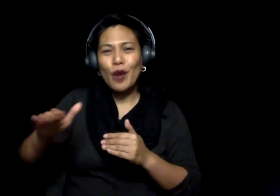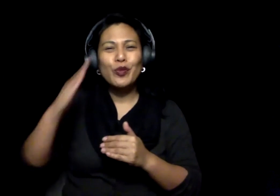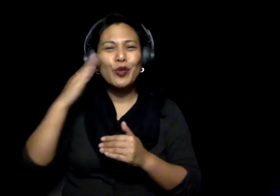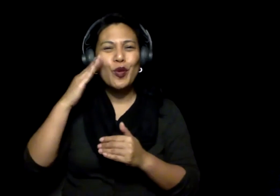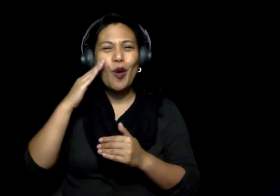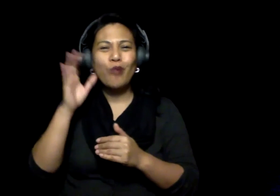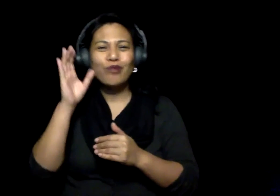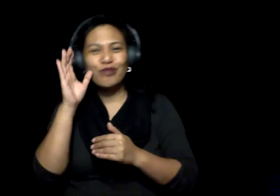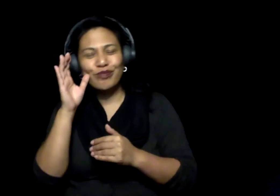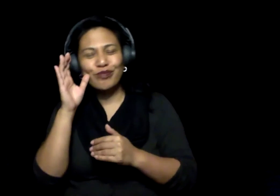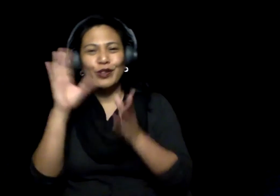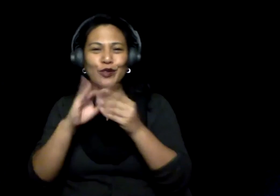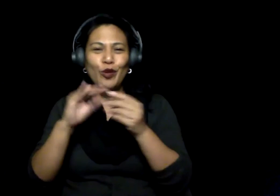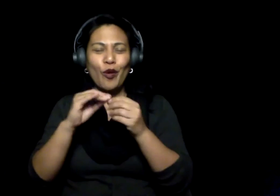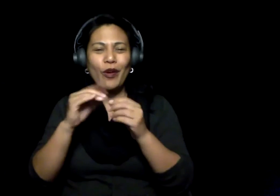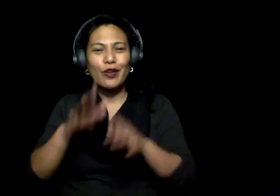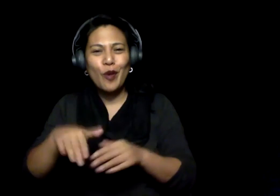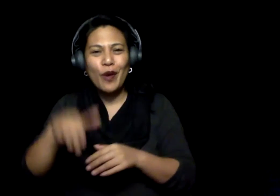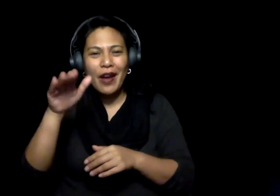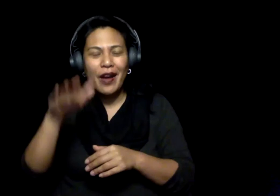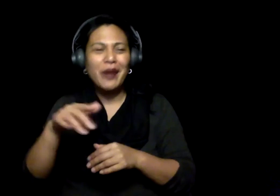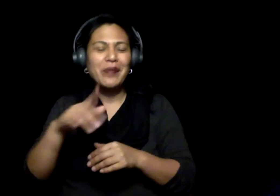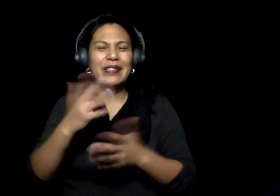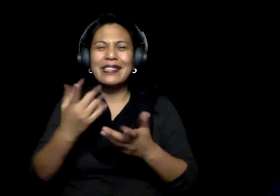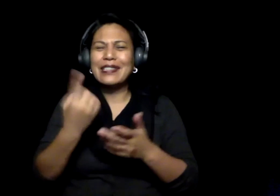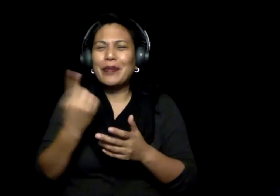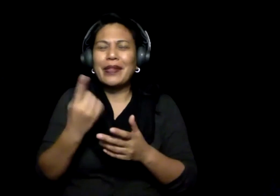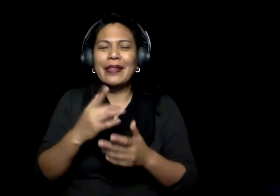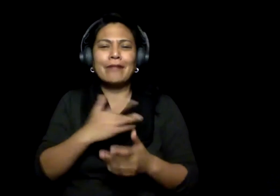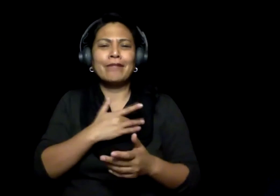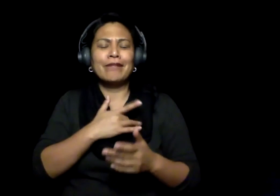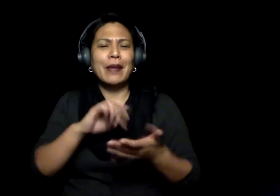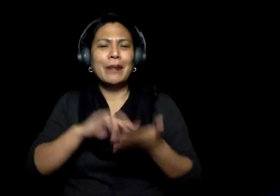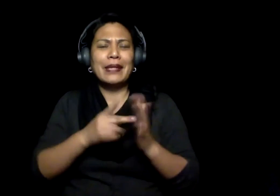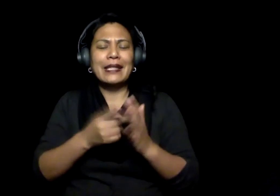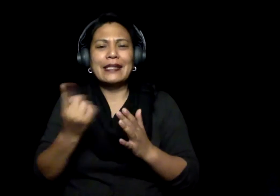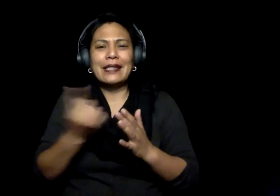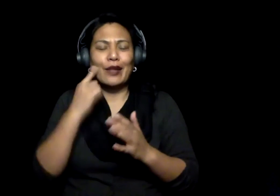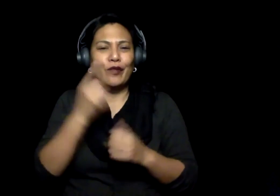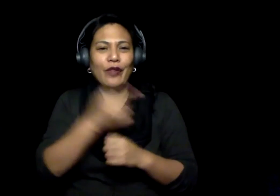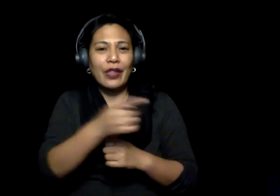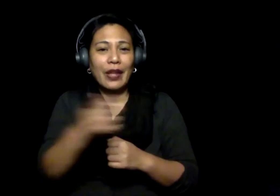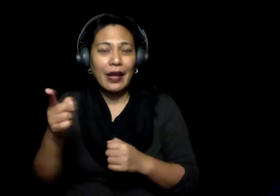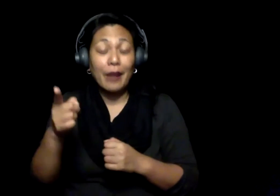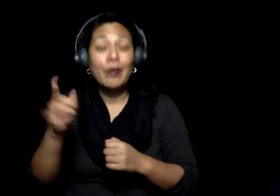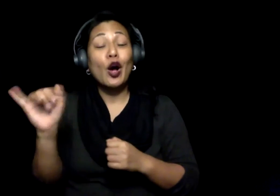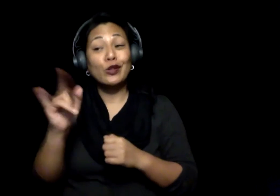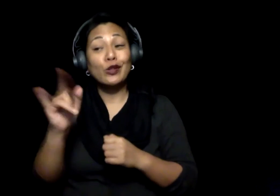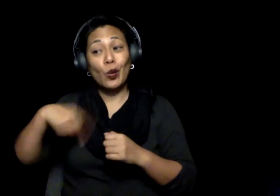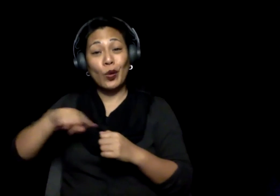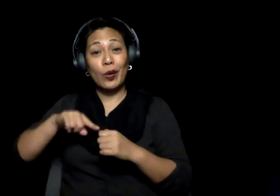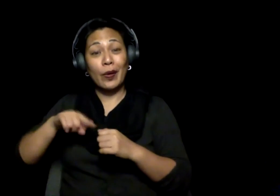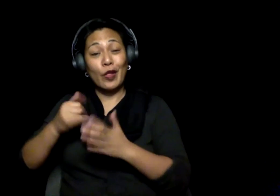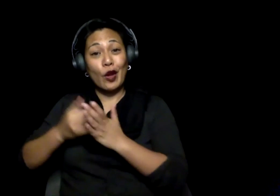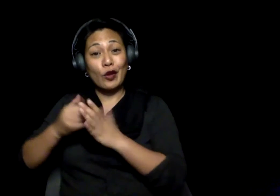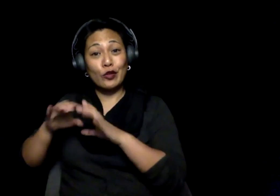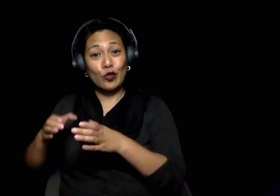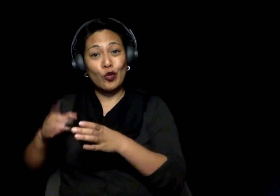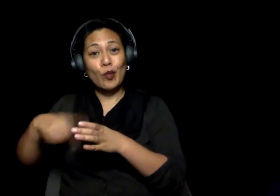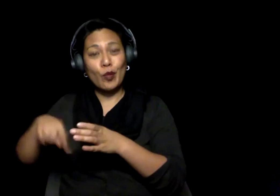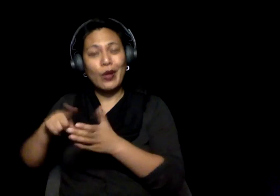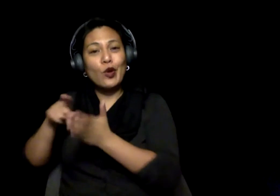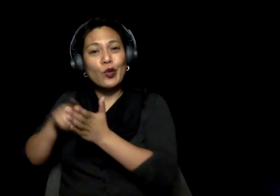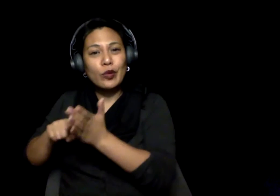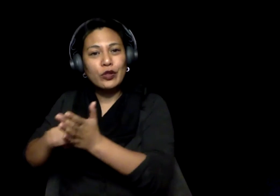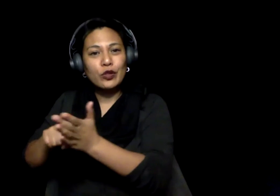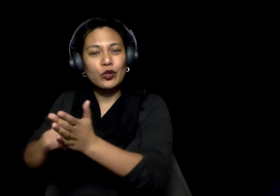meaningful to them, apart from the stories that we'll be researching on our own in the libraries based